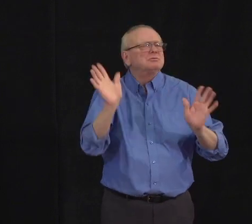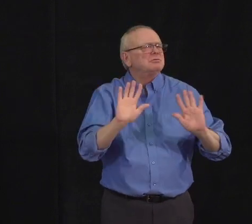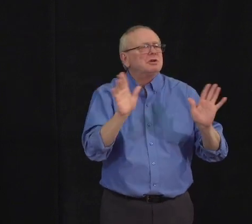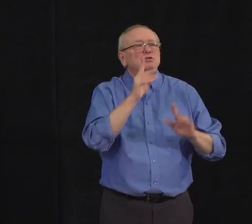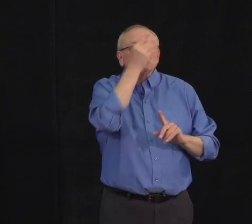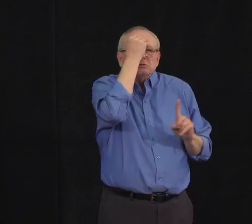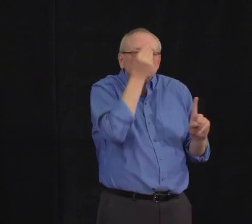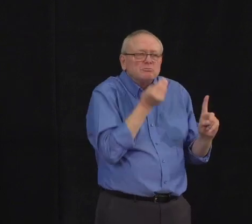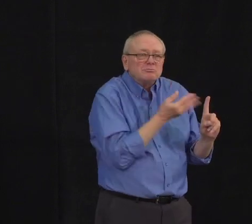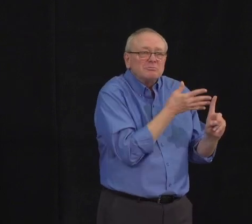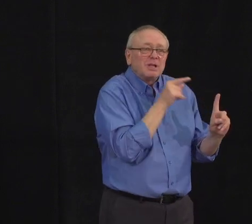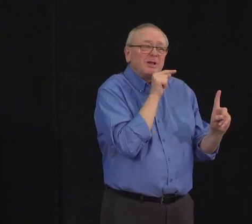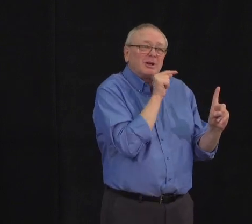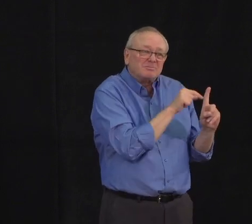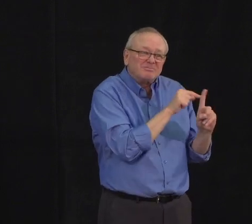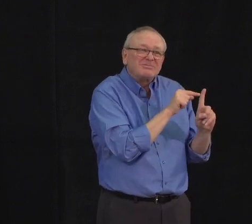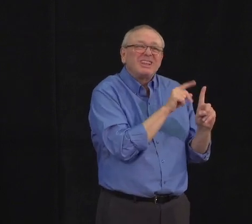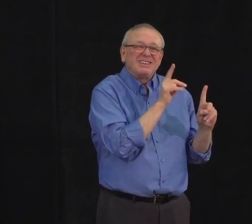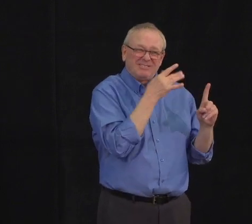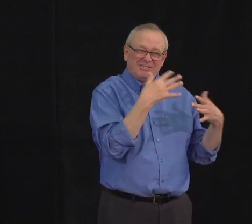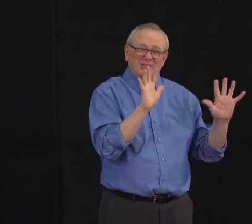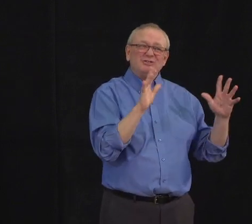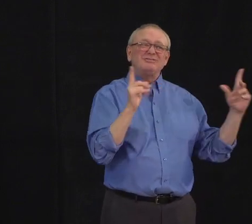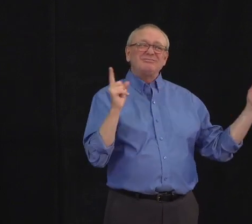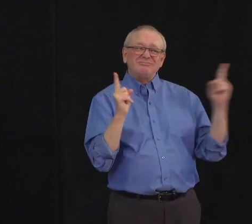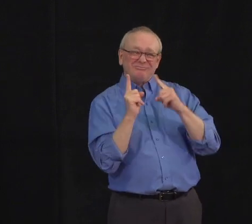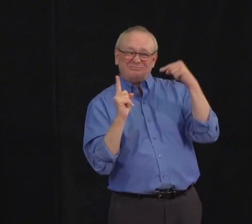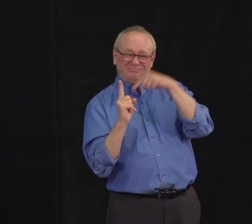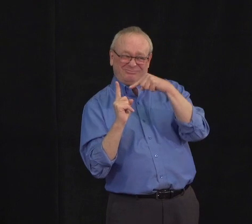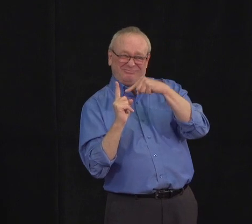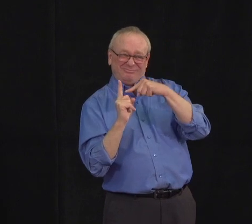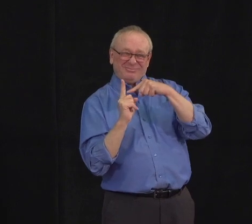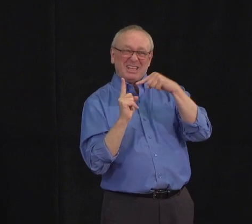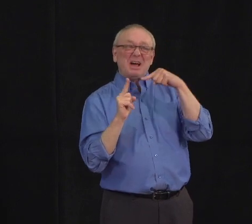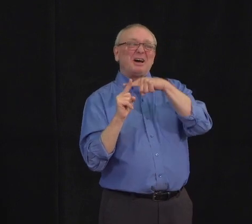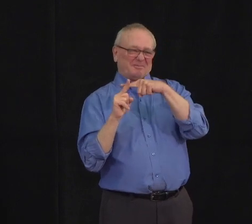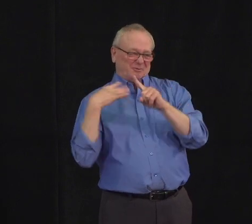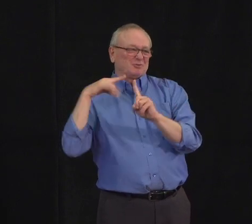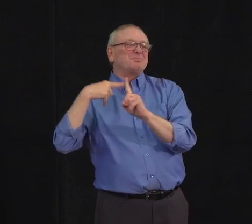close contact with someone who has tested positive for COVID-19.